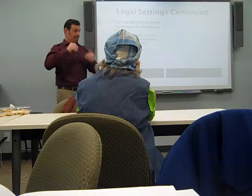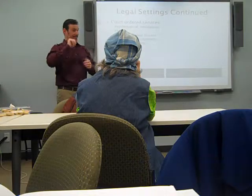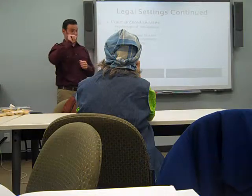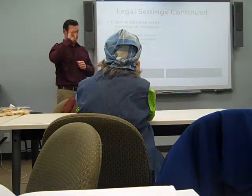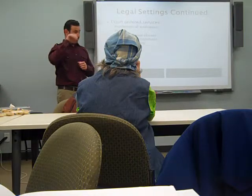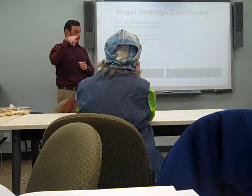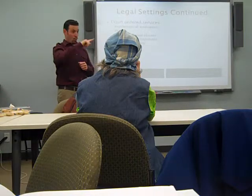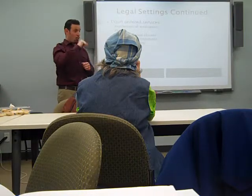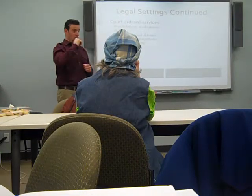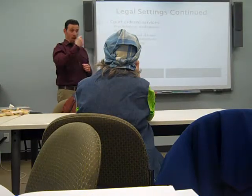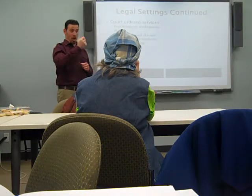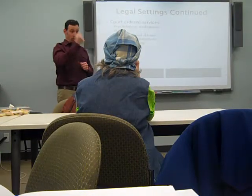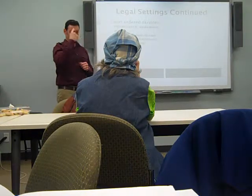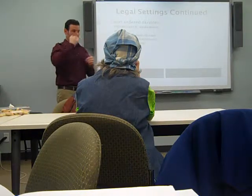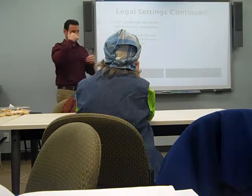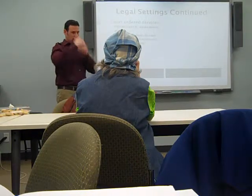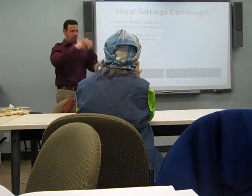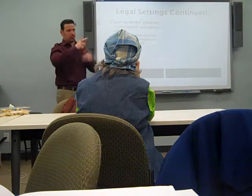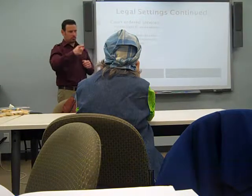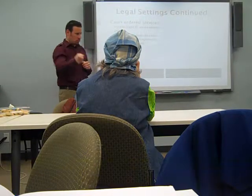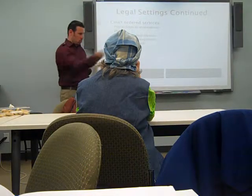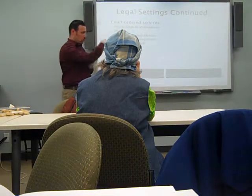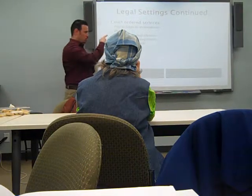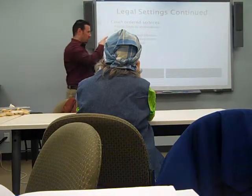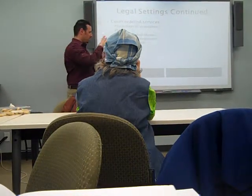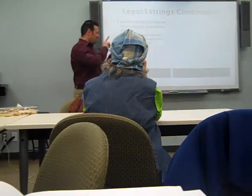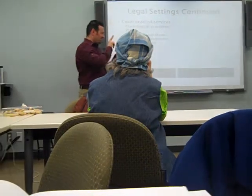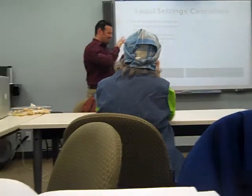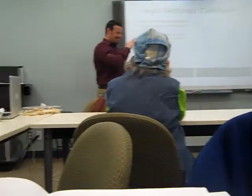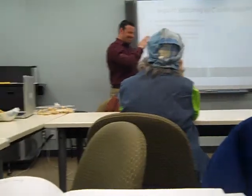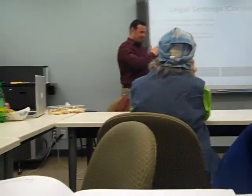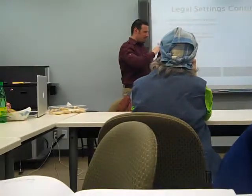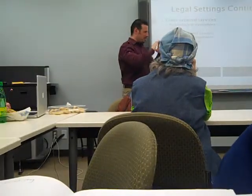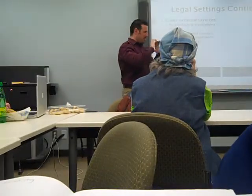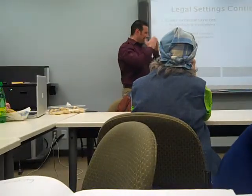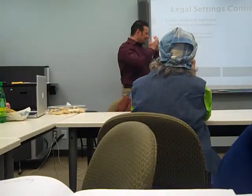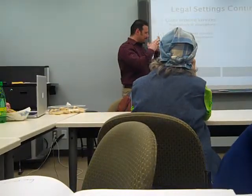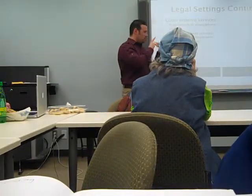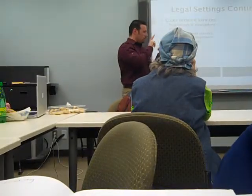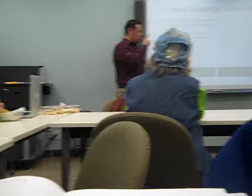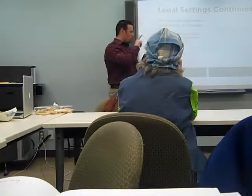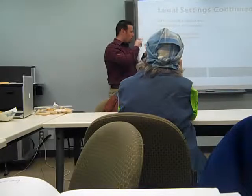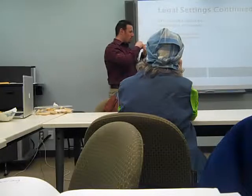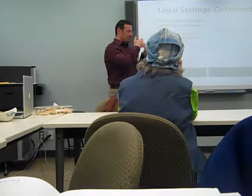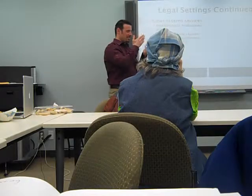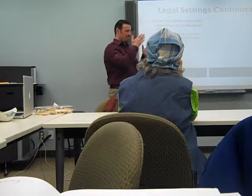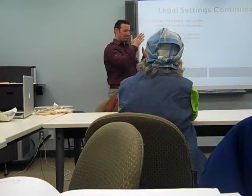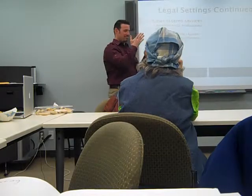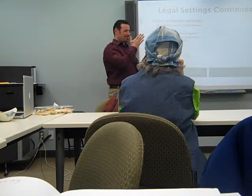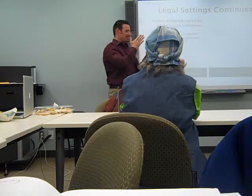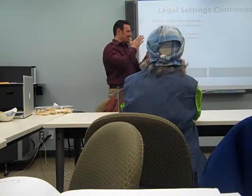They're really strict about understanding the process. If you don't understand the process, then you have to go meet some counselor